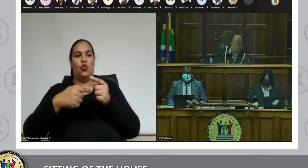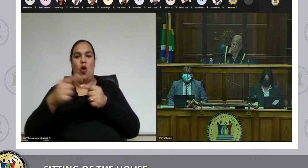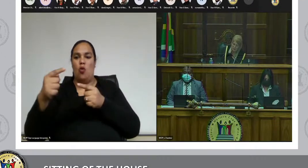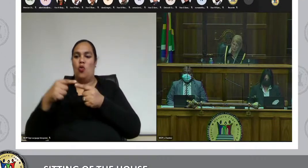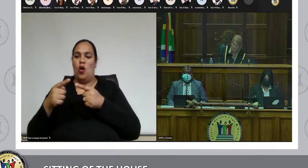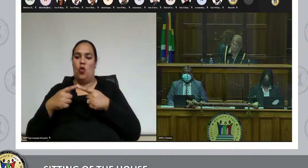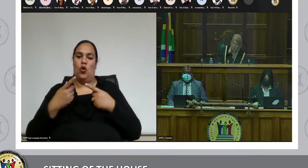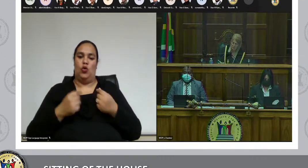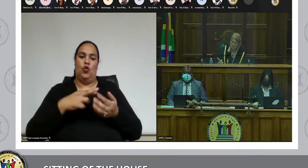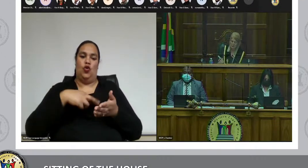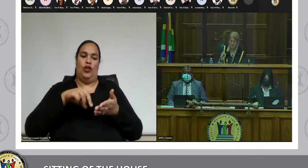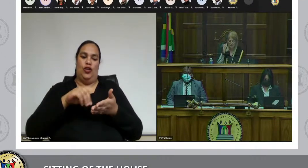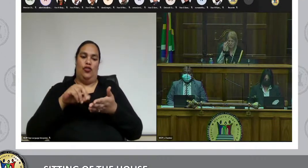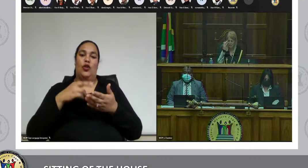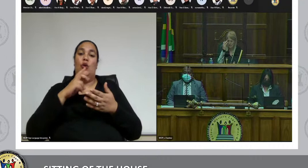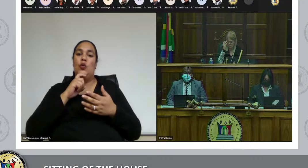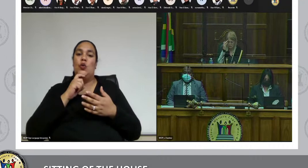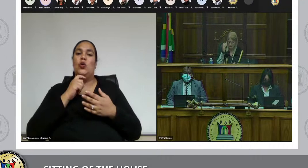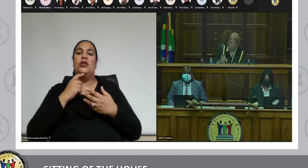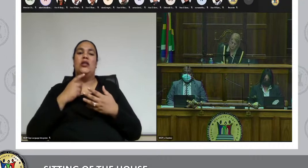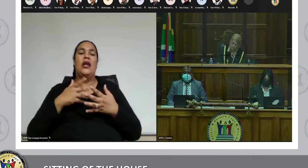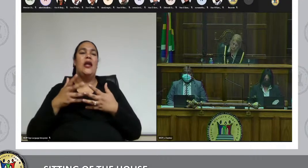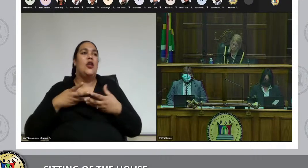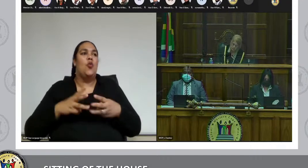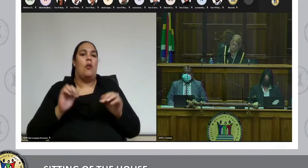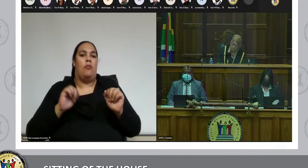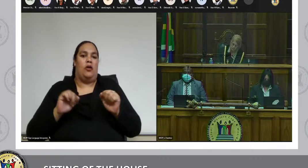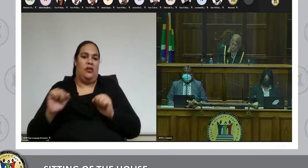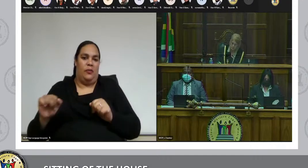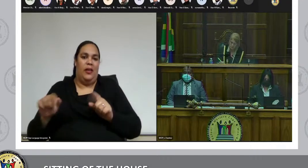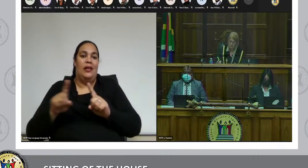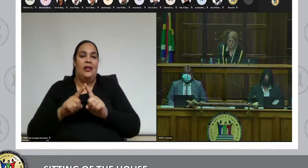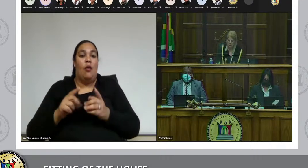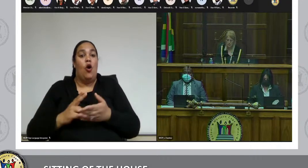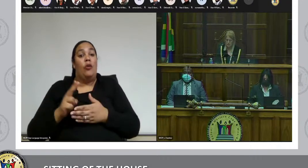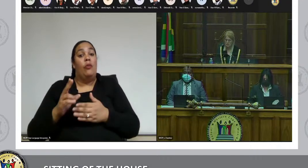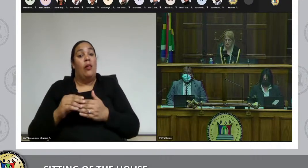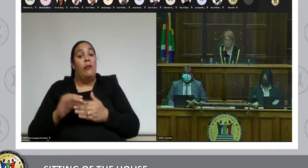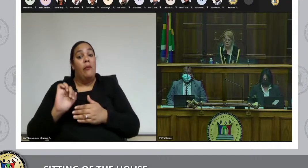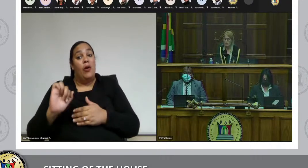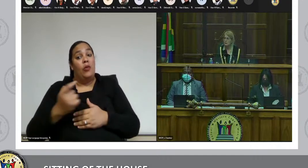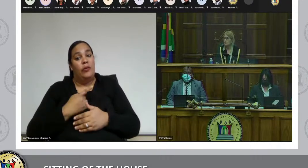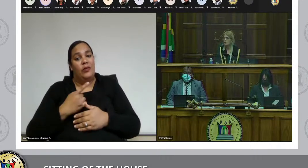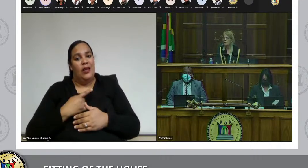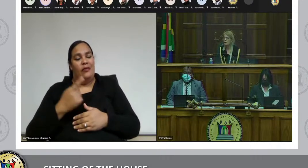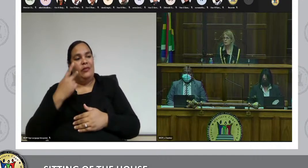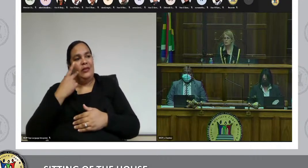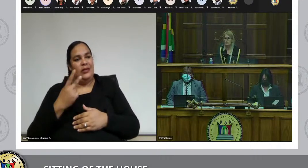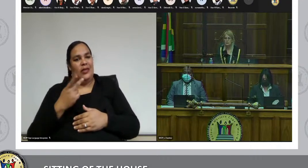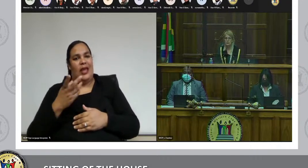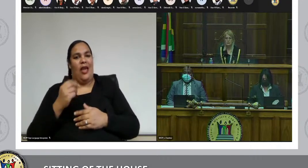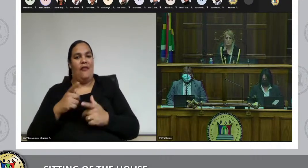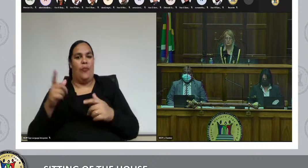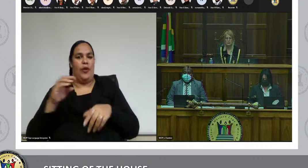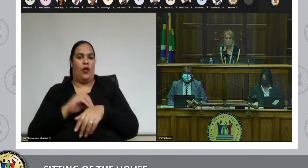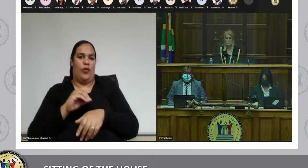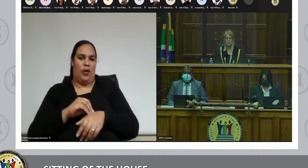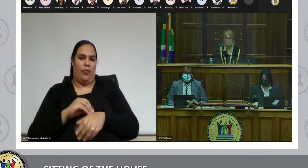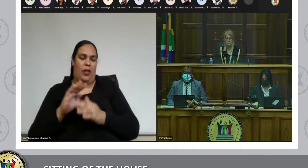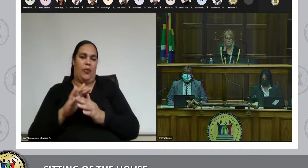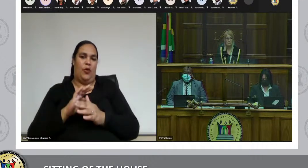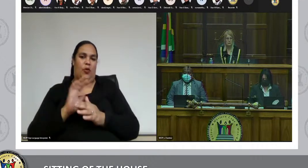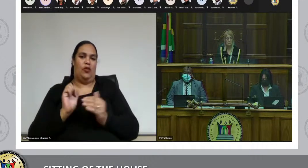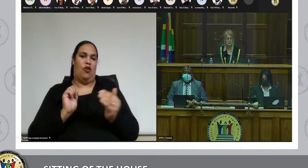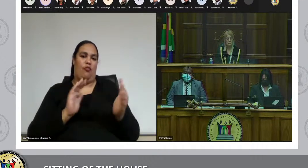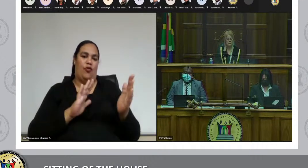register using every means possible. And the honourable member, it seems as if he has a big problem with the approach